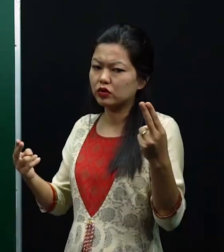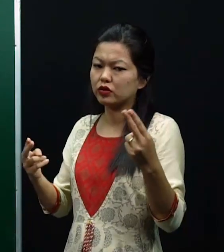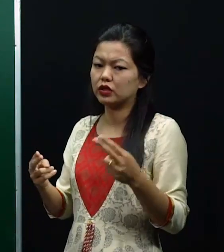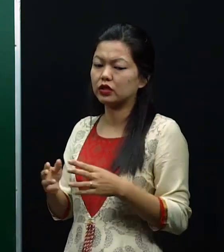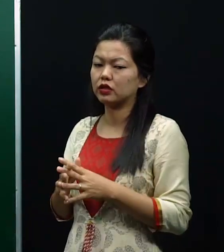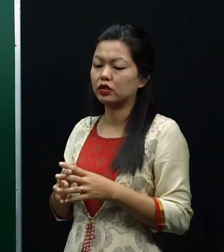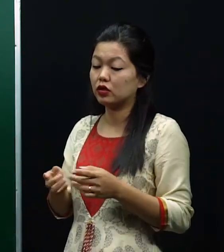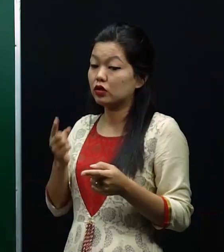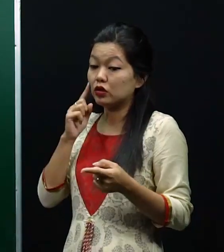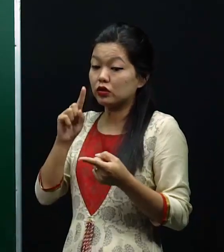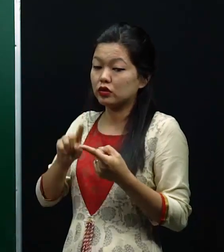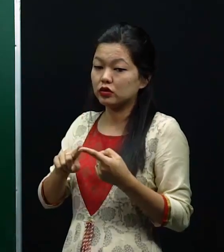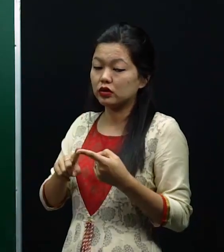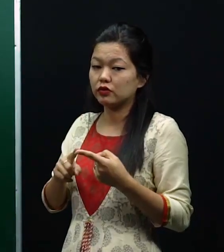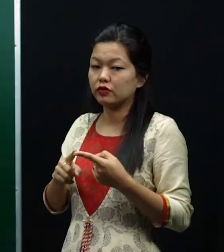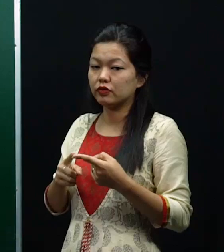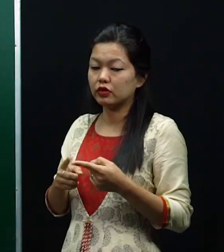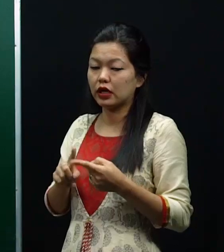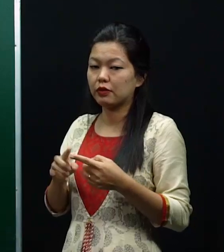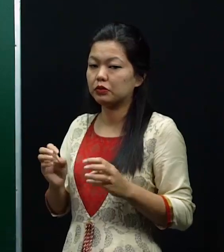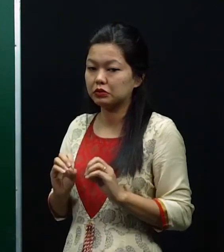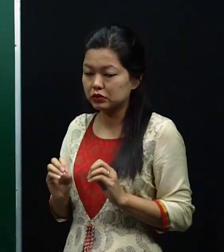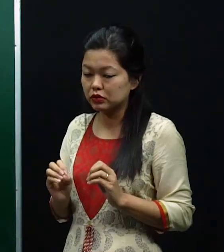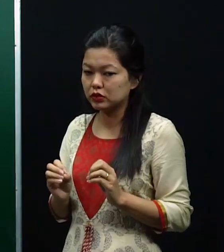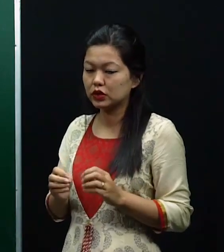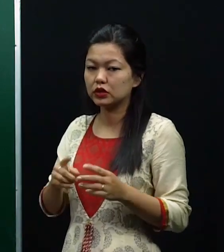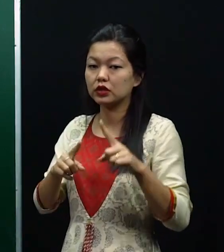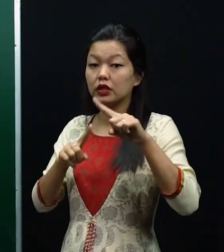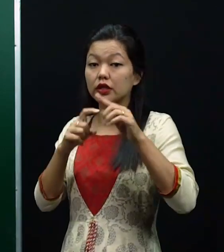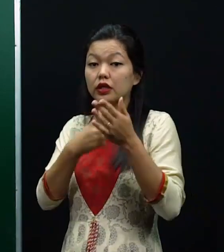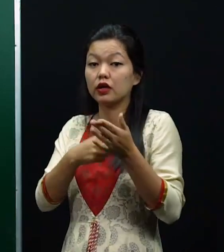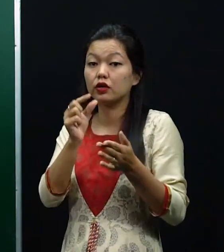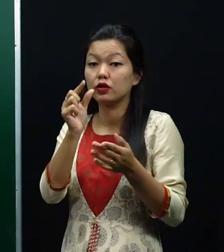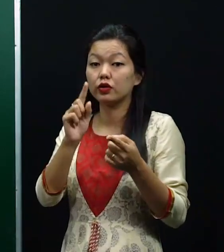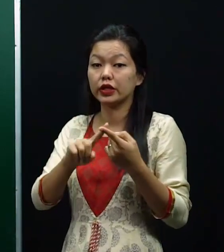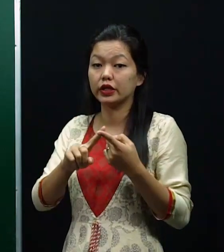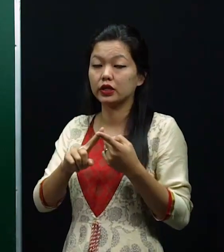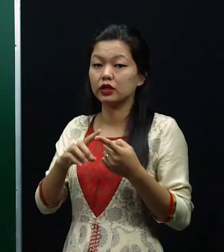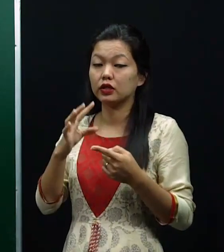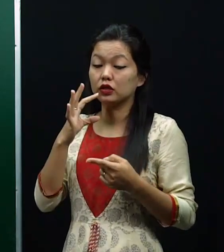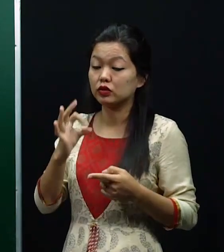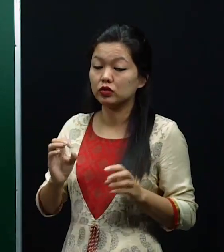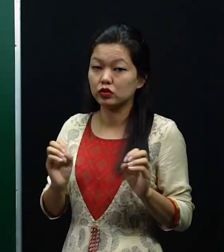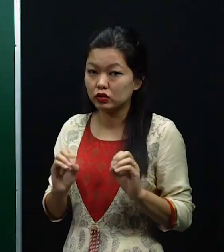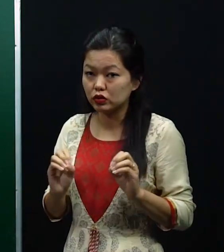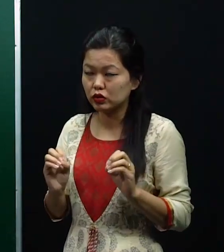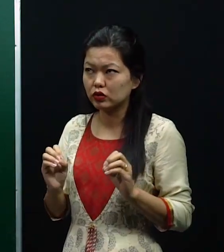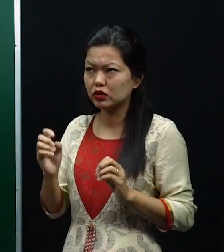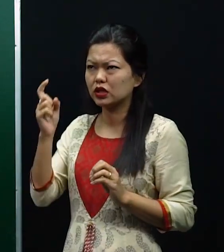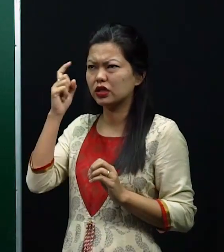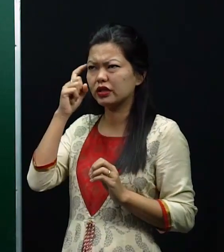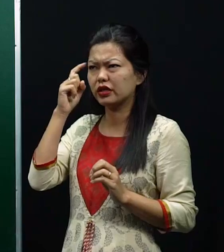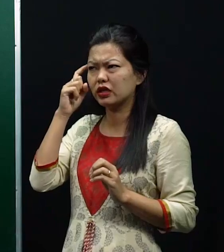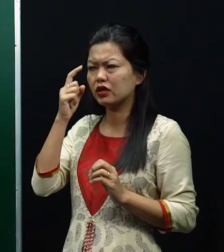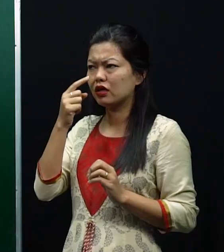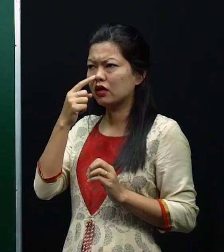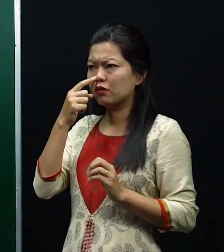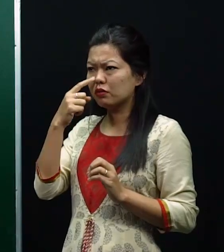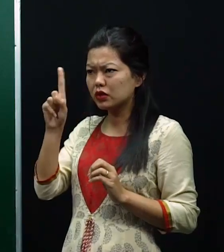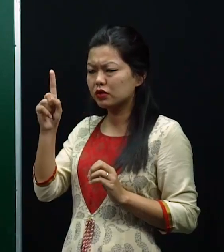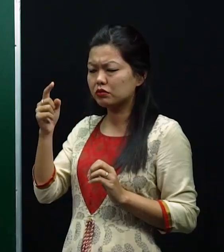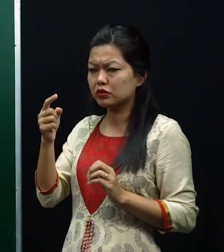all those things, whether it will happen or not. And so Ernest's mother also felt the same thing, that he will